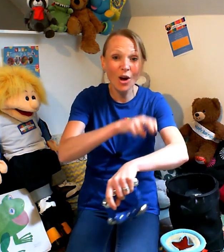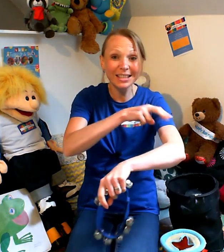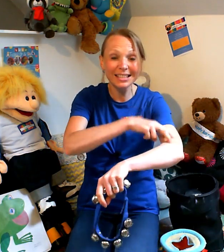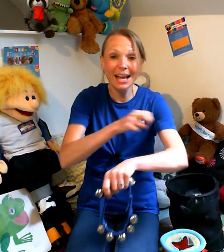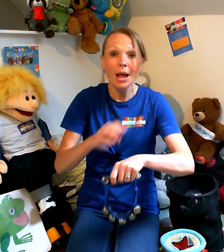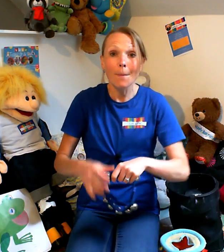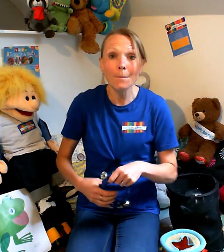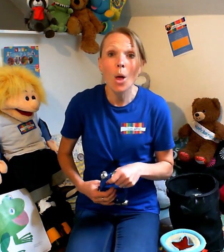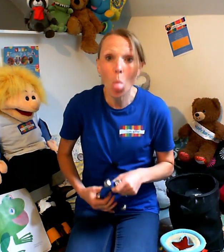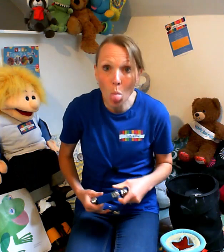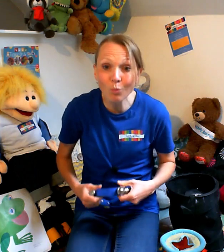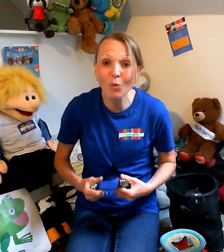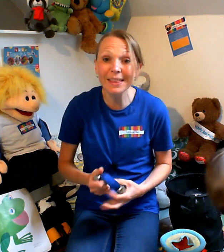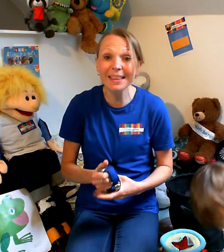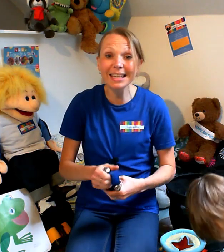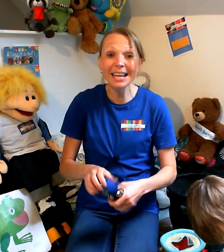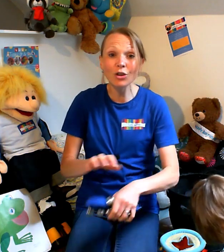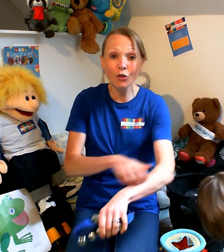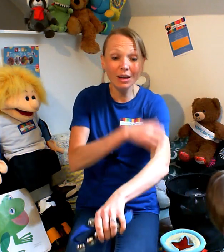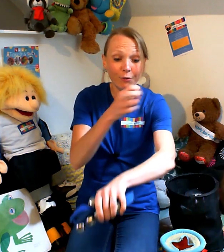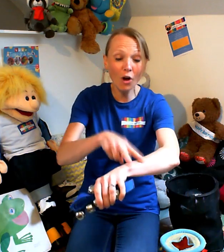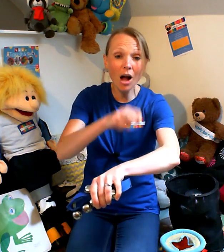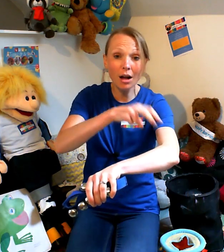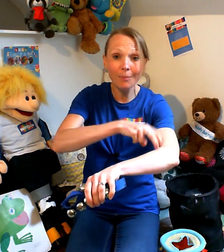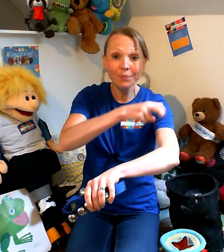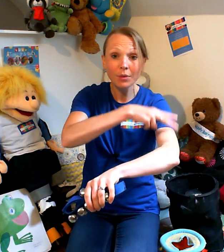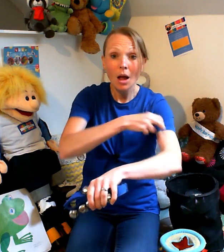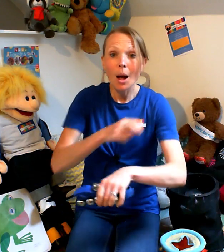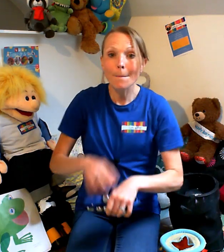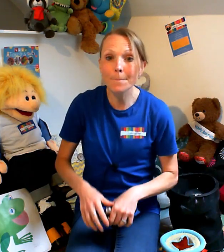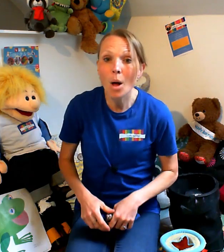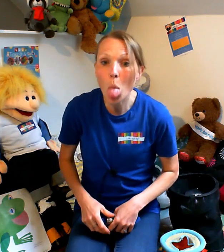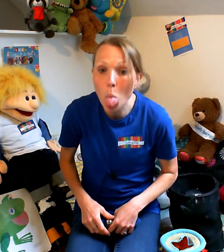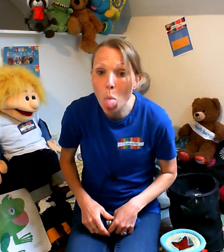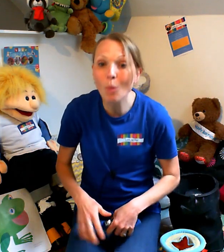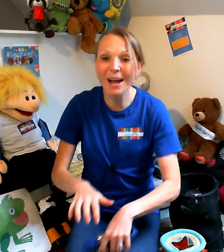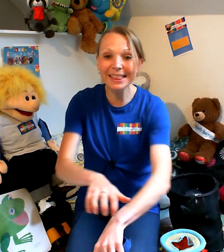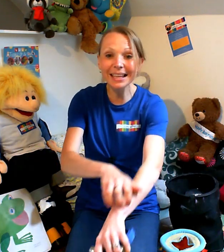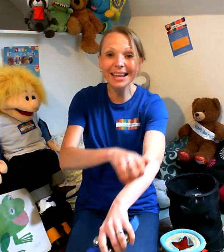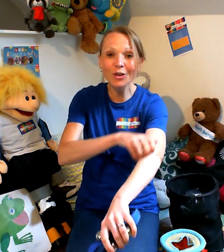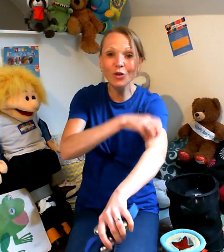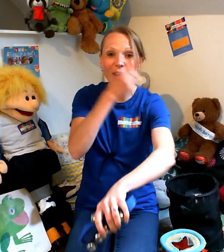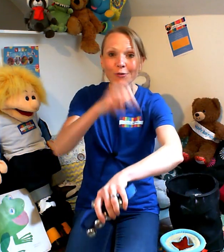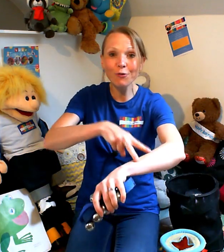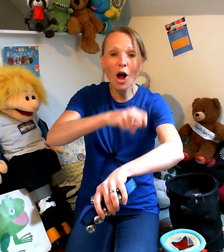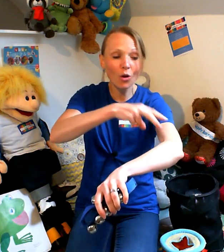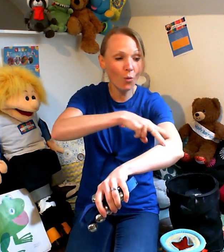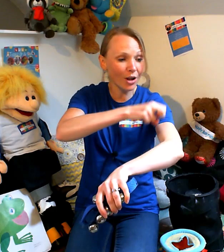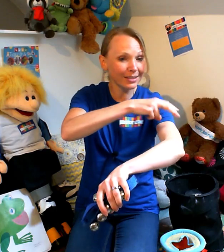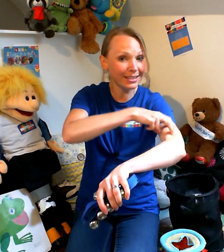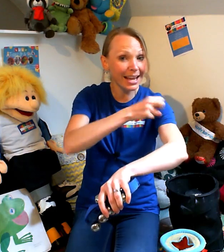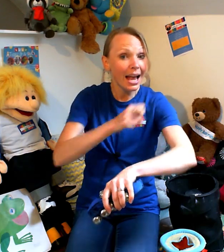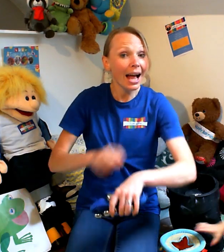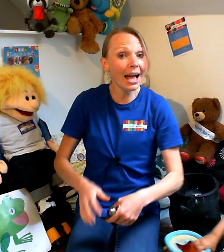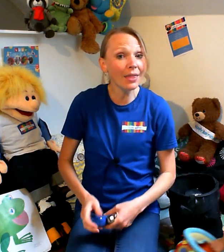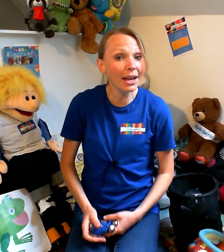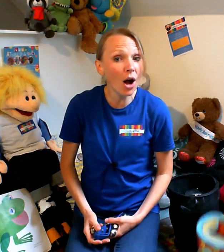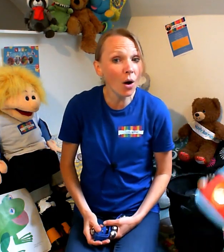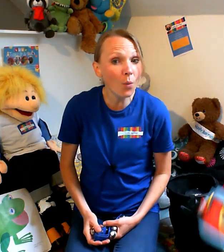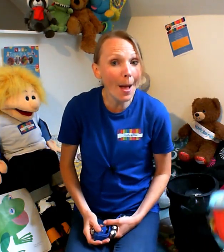day. Went the little green frog. Went the little green frog one day, and they all went